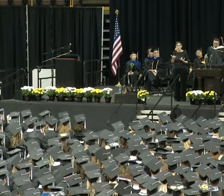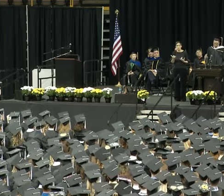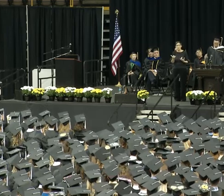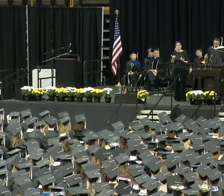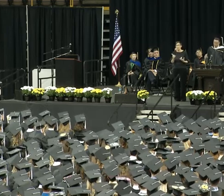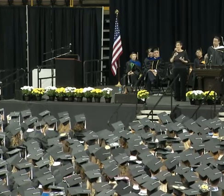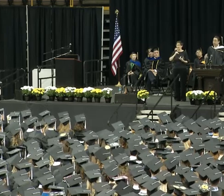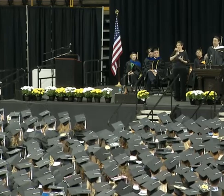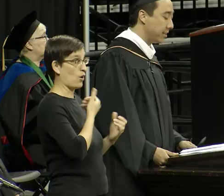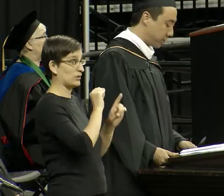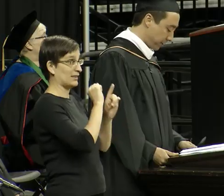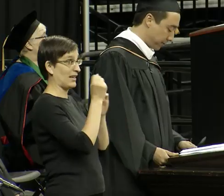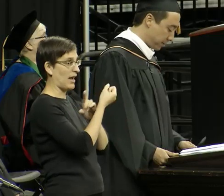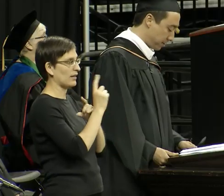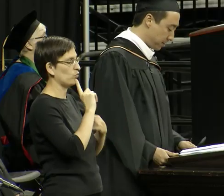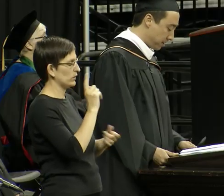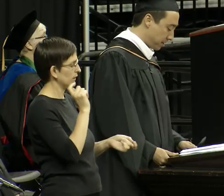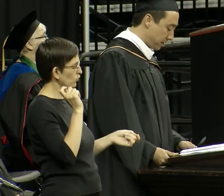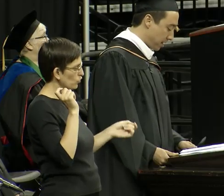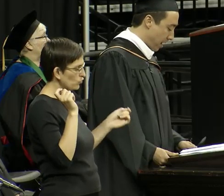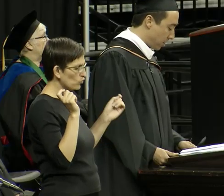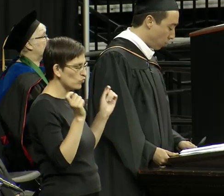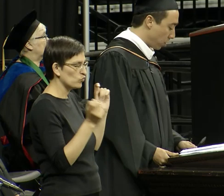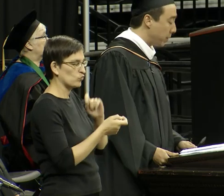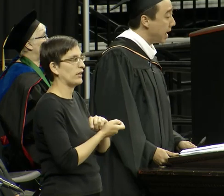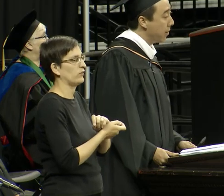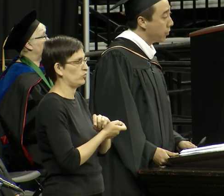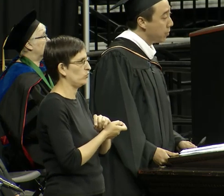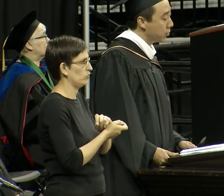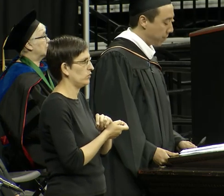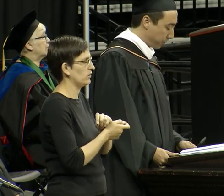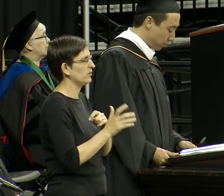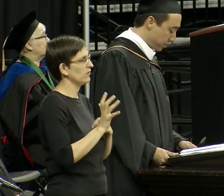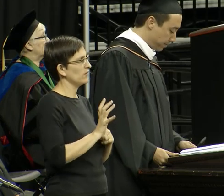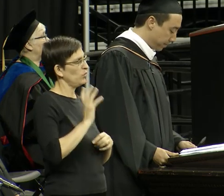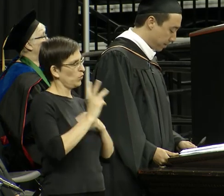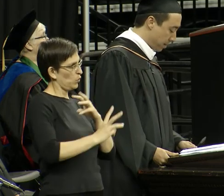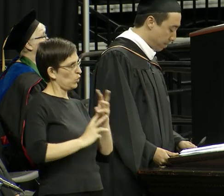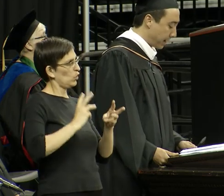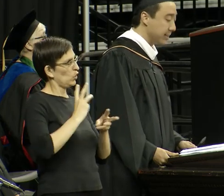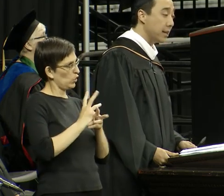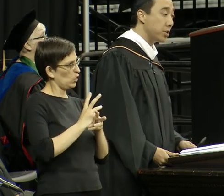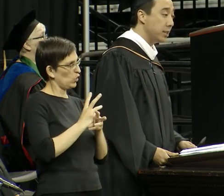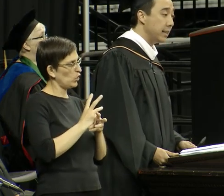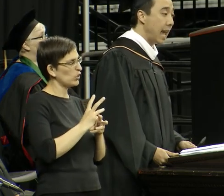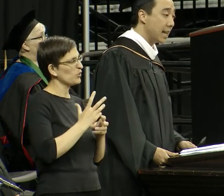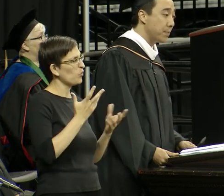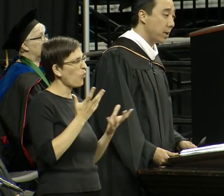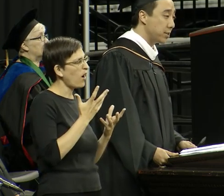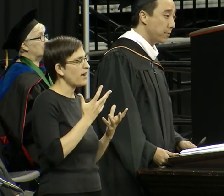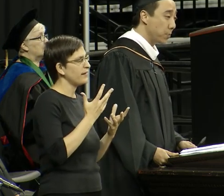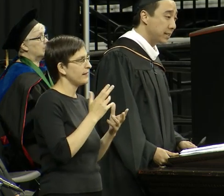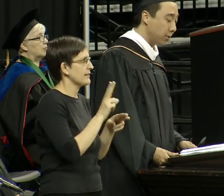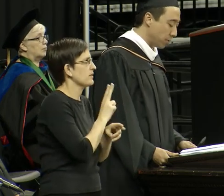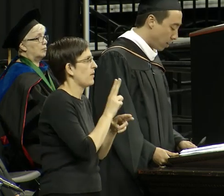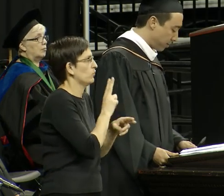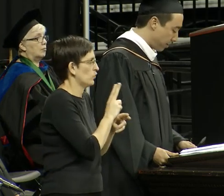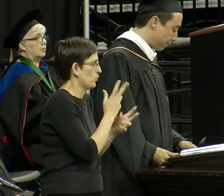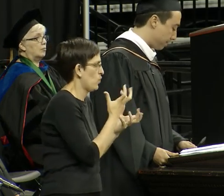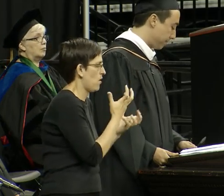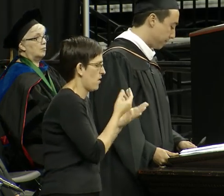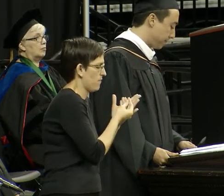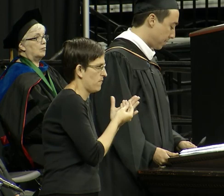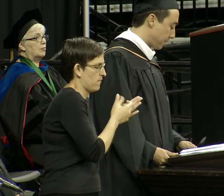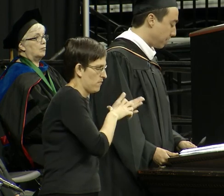society is undergoing a massive shift. And the world we came from was one fueled by consumption and the aspiration for material